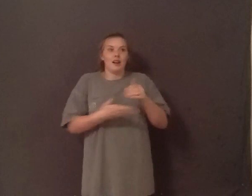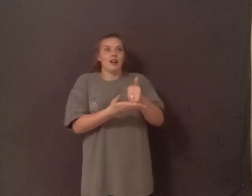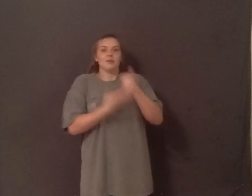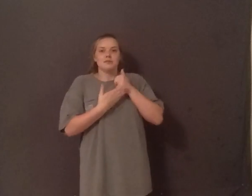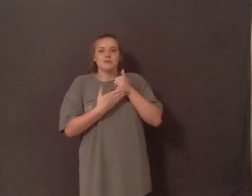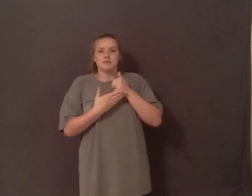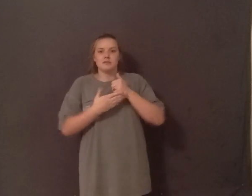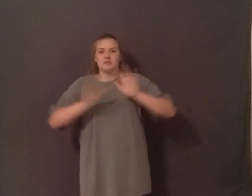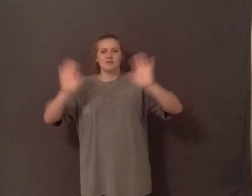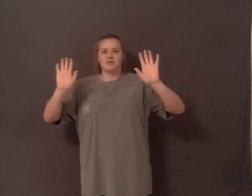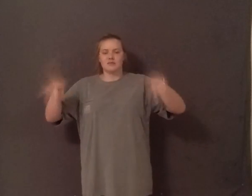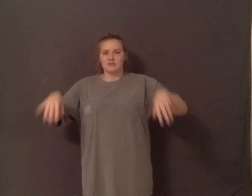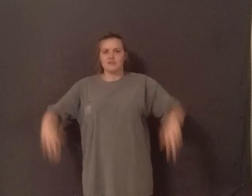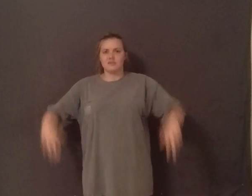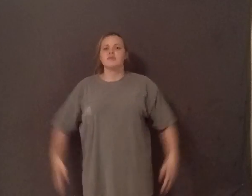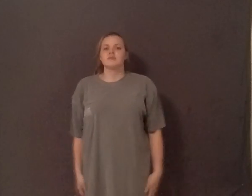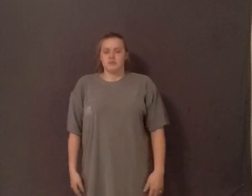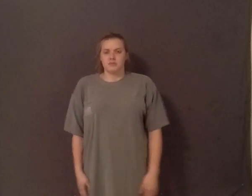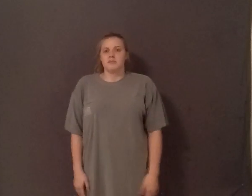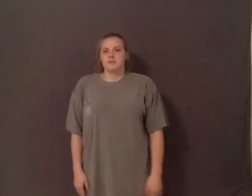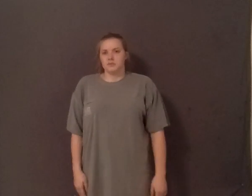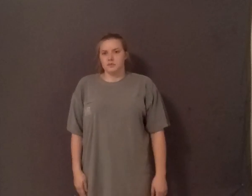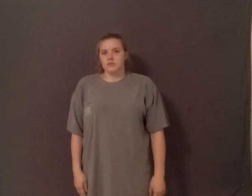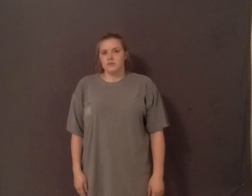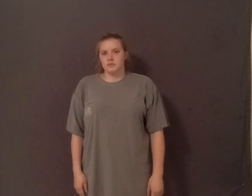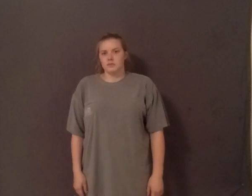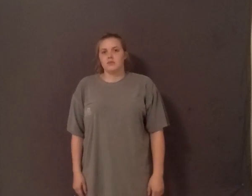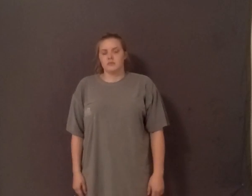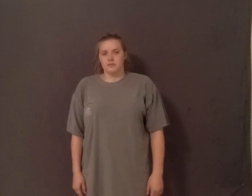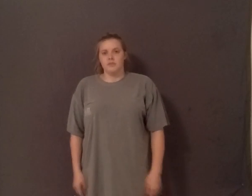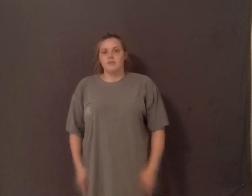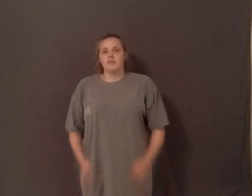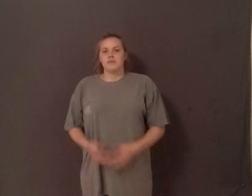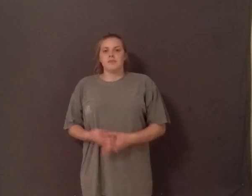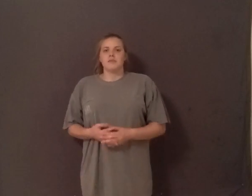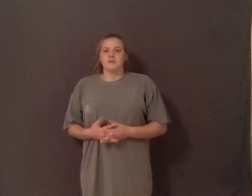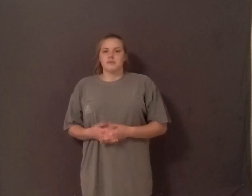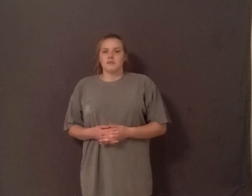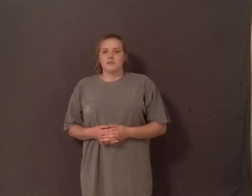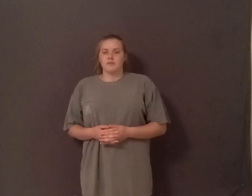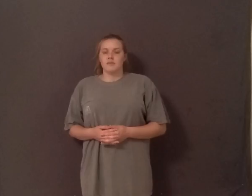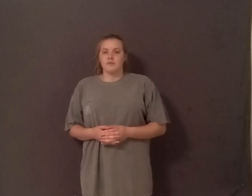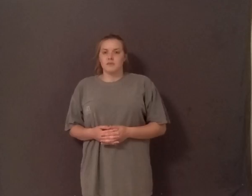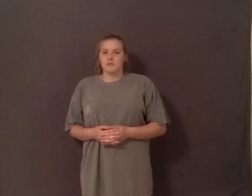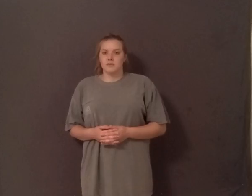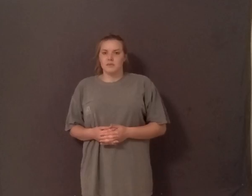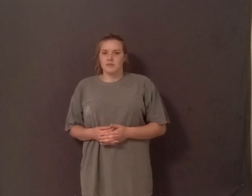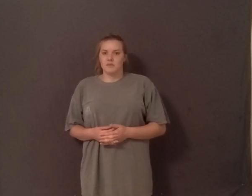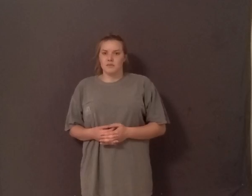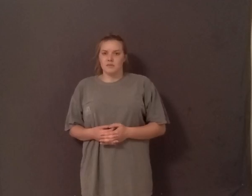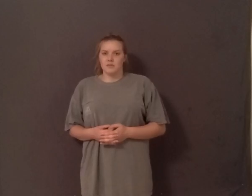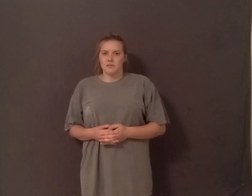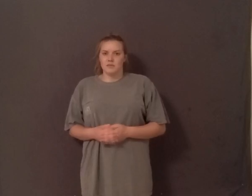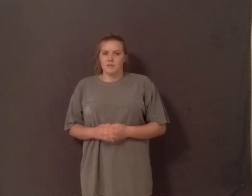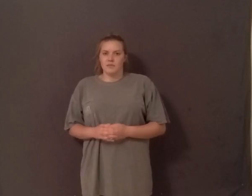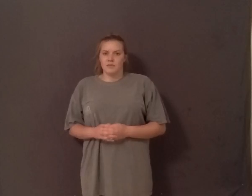And that belief comes from the sort of, how do I put it? It comes from your experience in